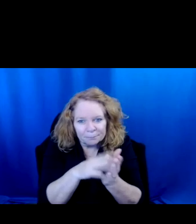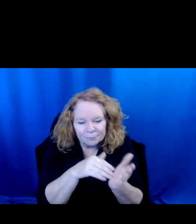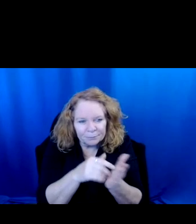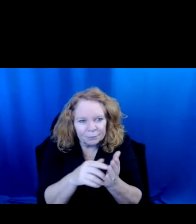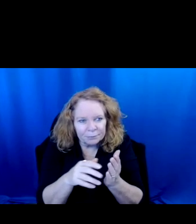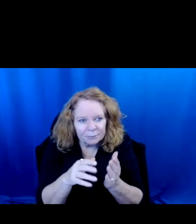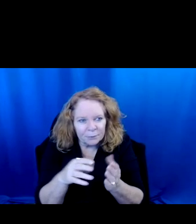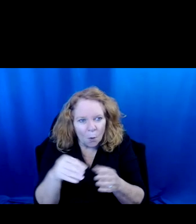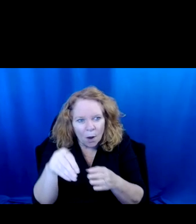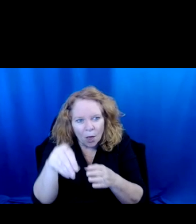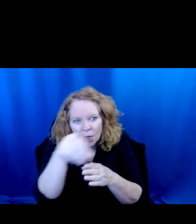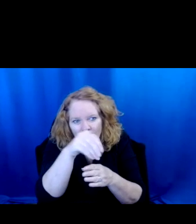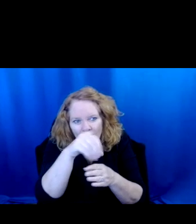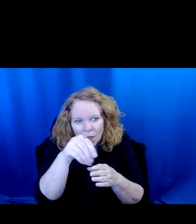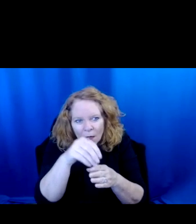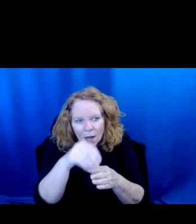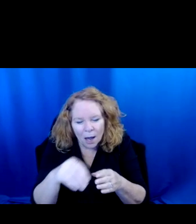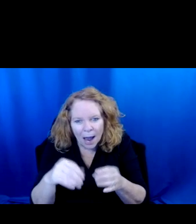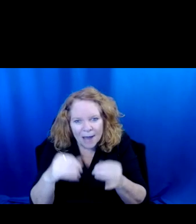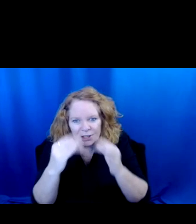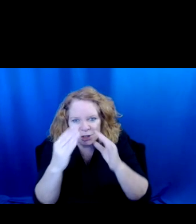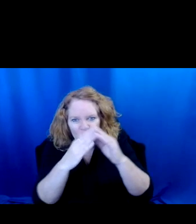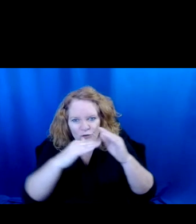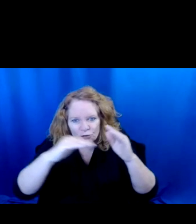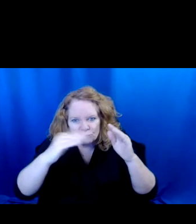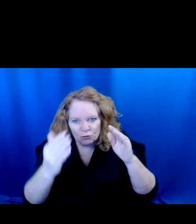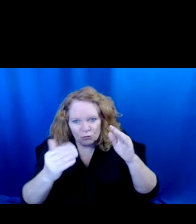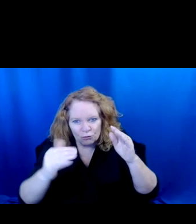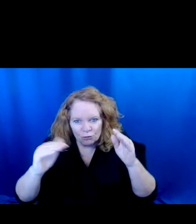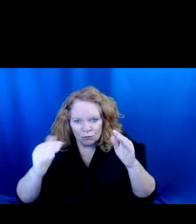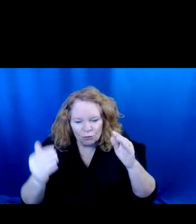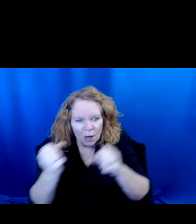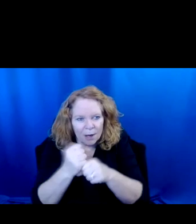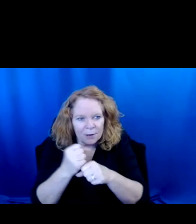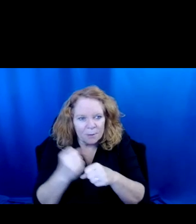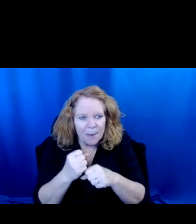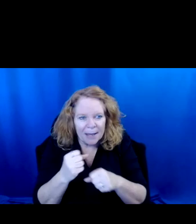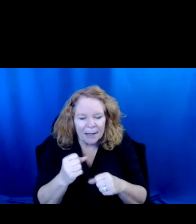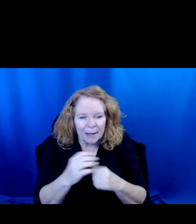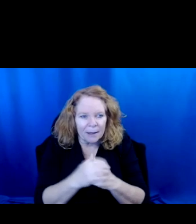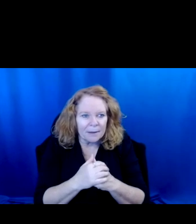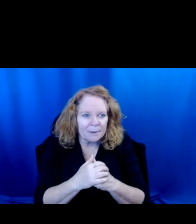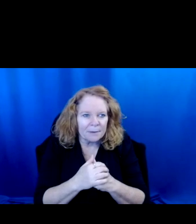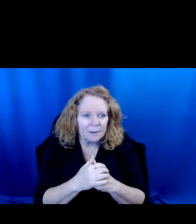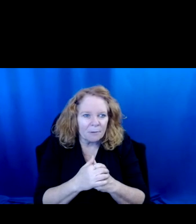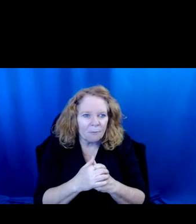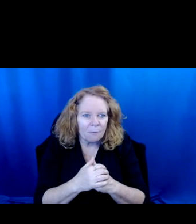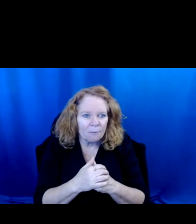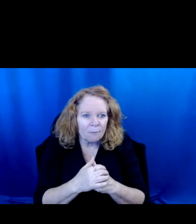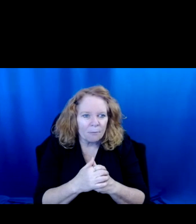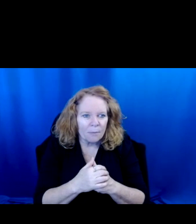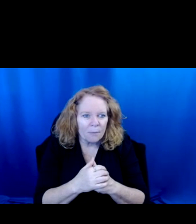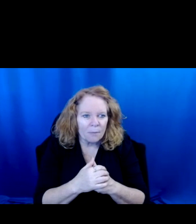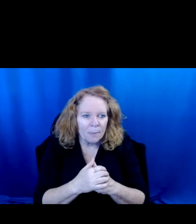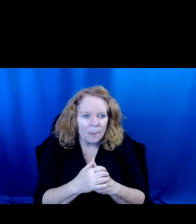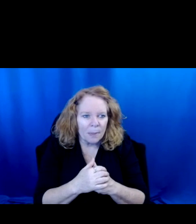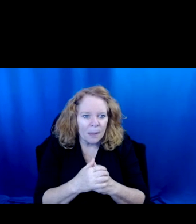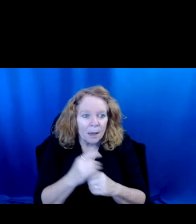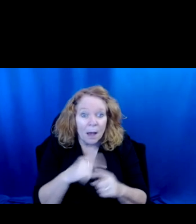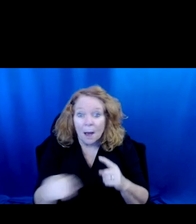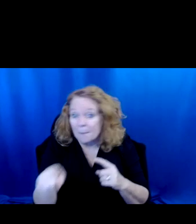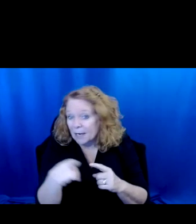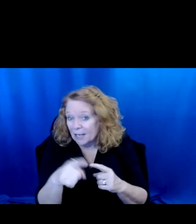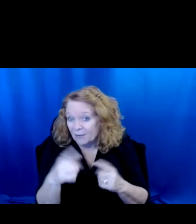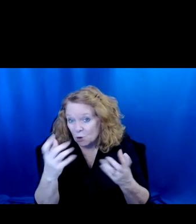just drew around the edge of the ball shape and made a swirly edge to make a pattern. But if you want to